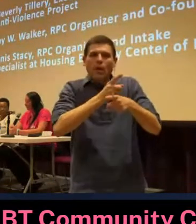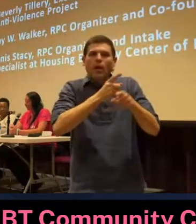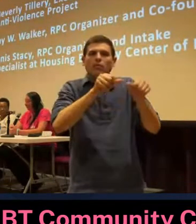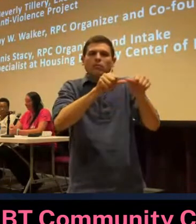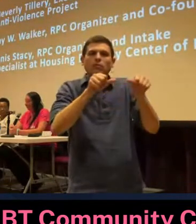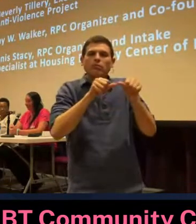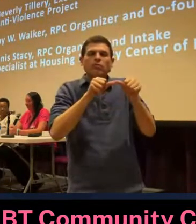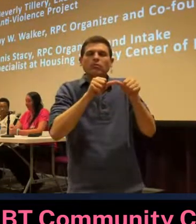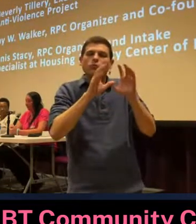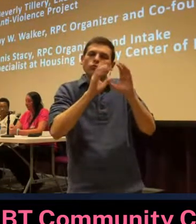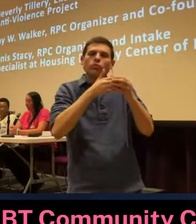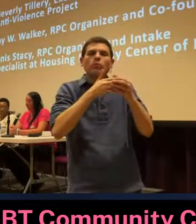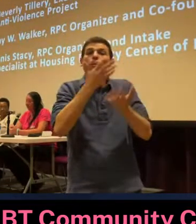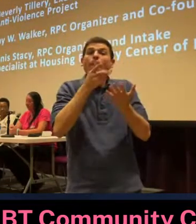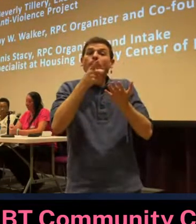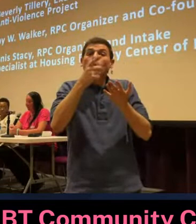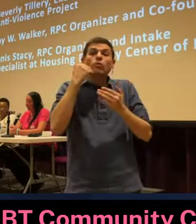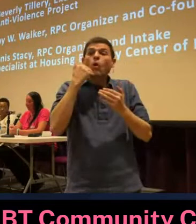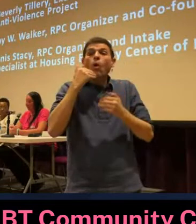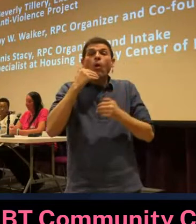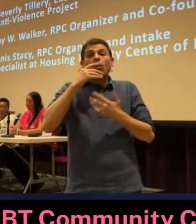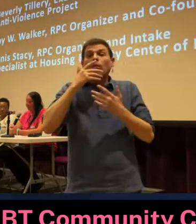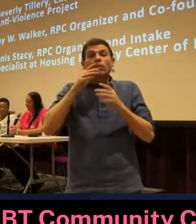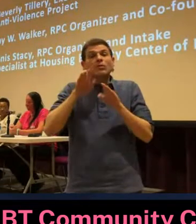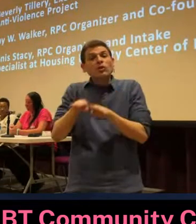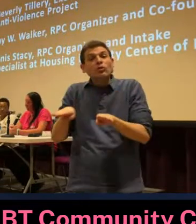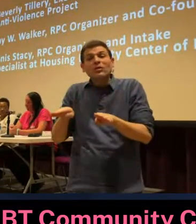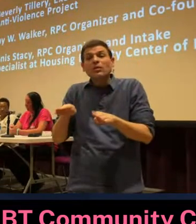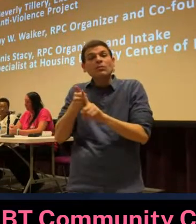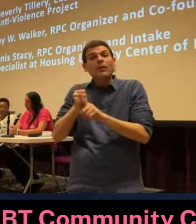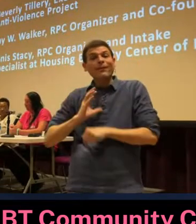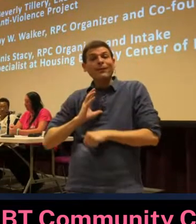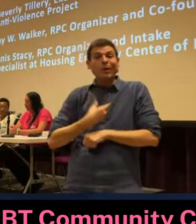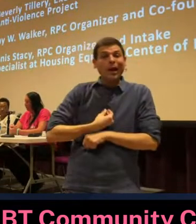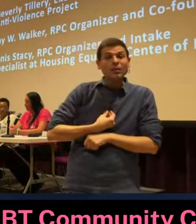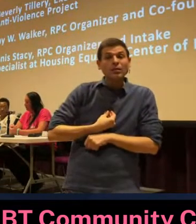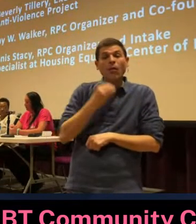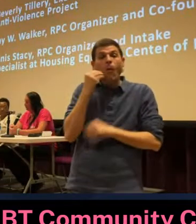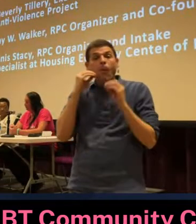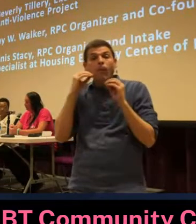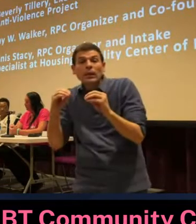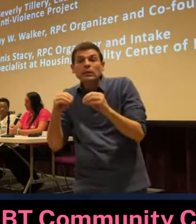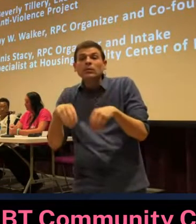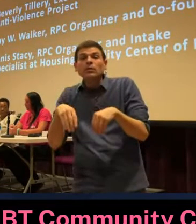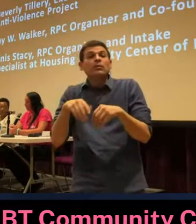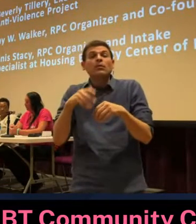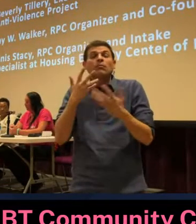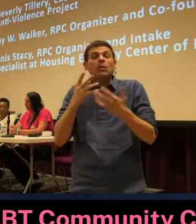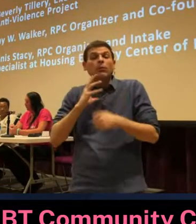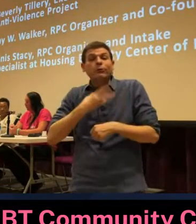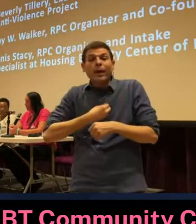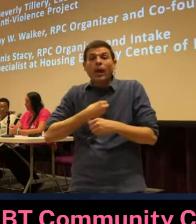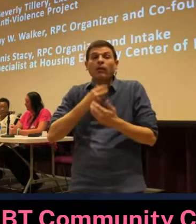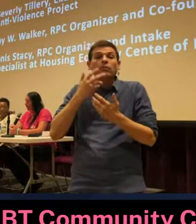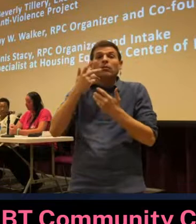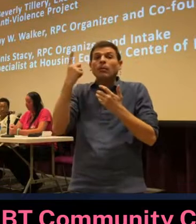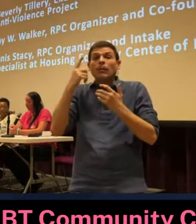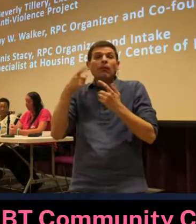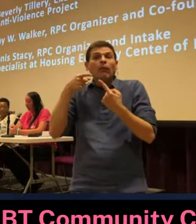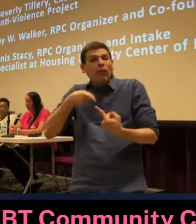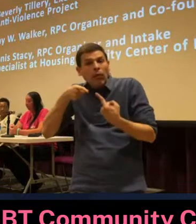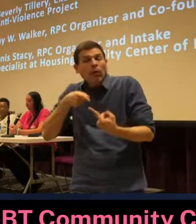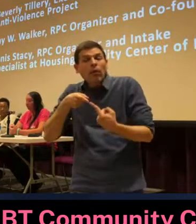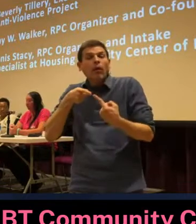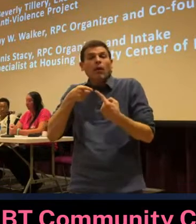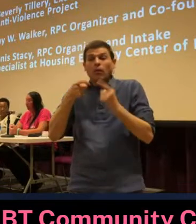kids, or if you know homeless LGBT kids, get them to call these organizations, the Fair Housing Centers.